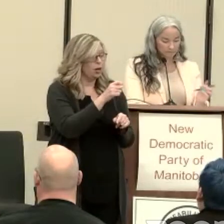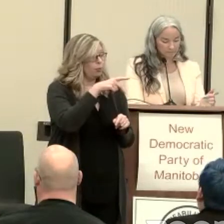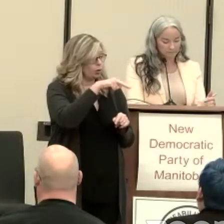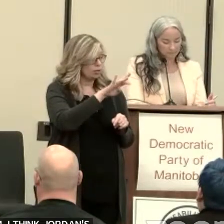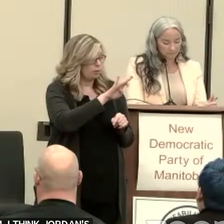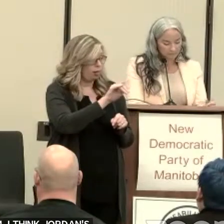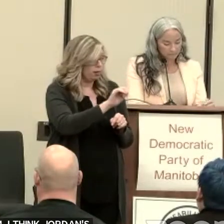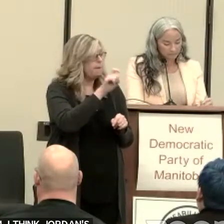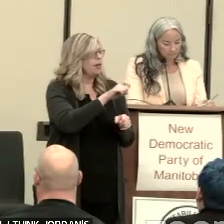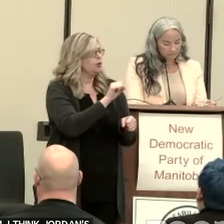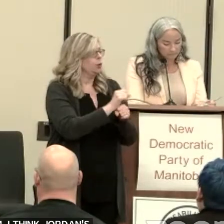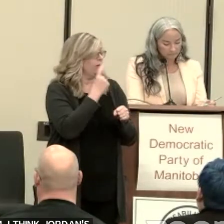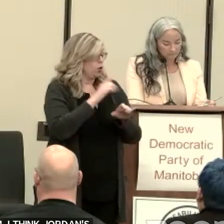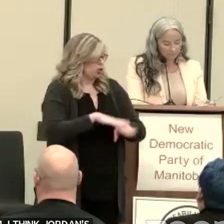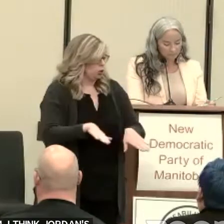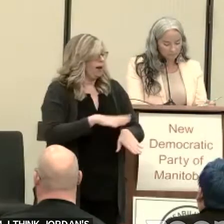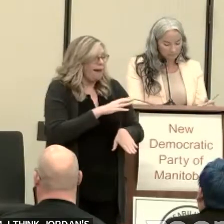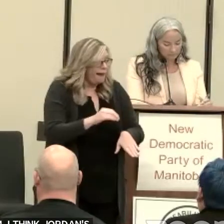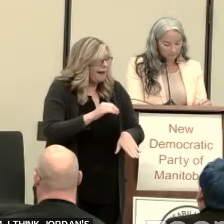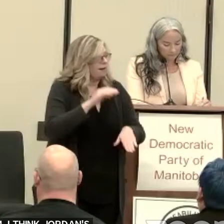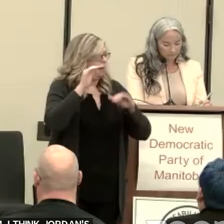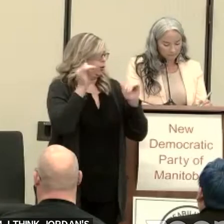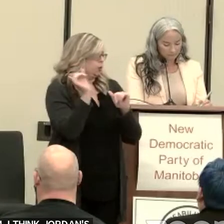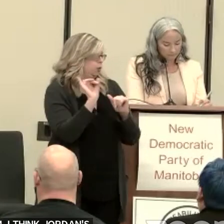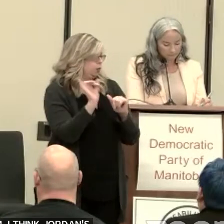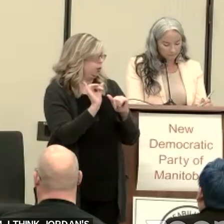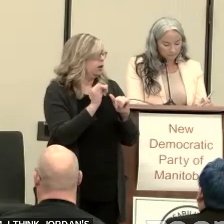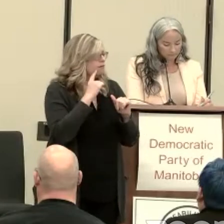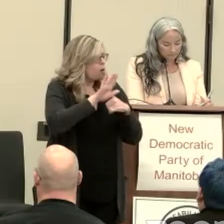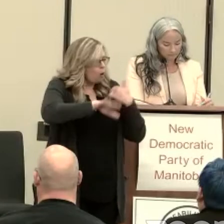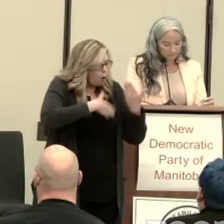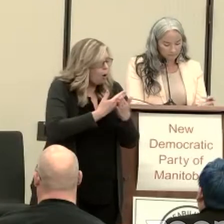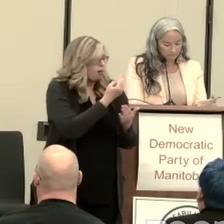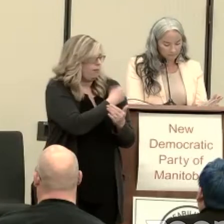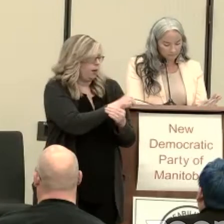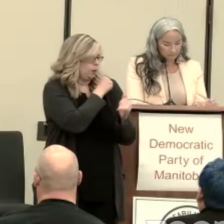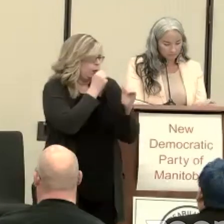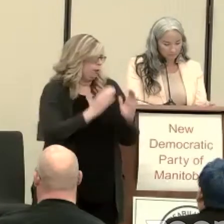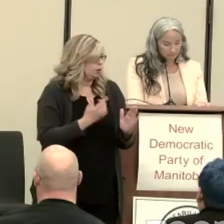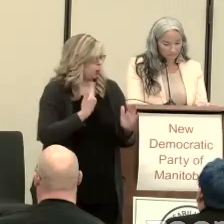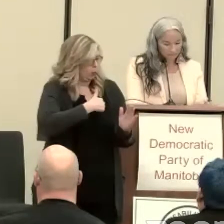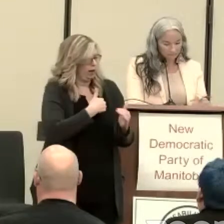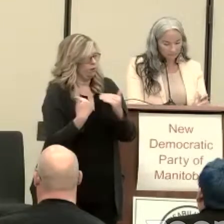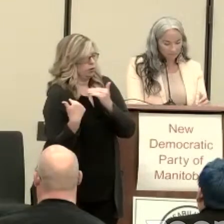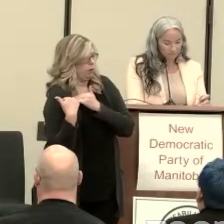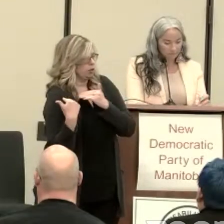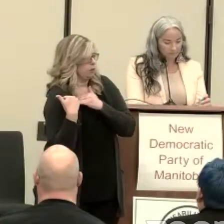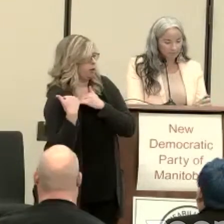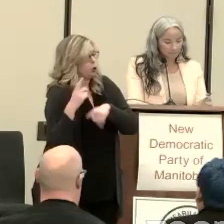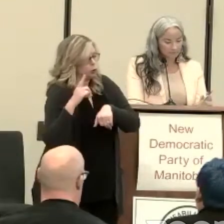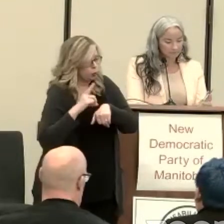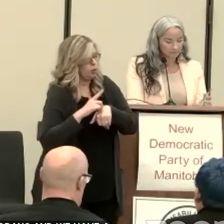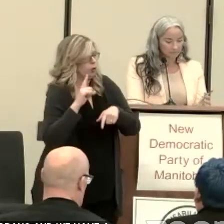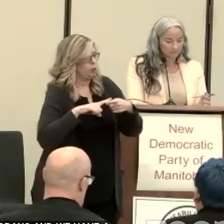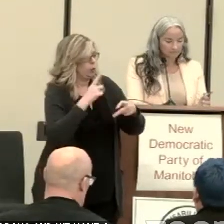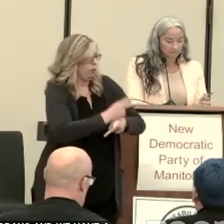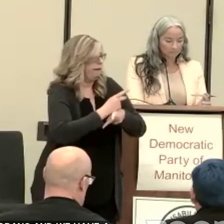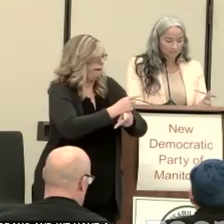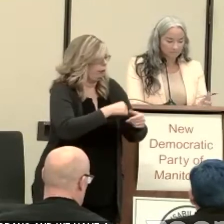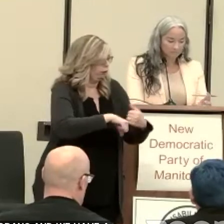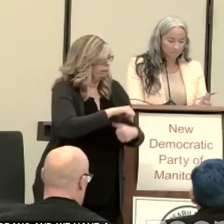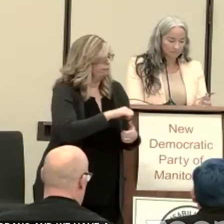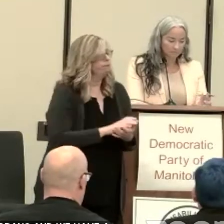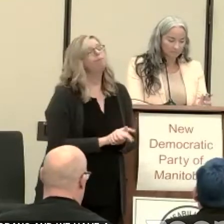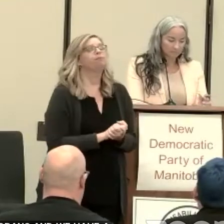children as it does for everybody else. First Nations ultimately are all Manitobans, and we have a responsibility and a duty of care. Thank you. Thank